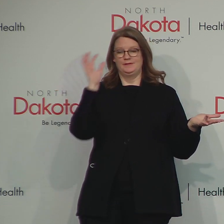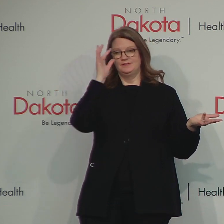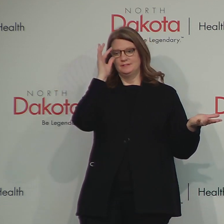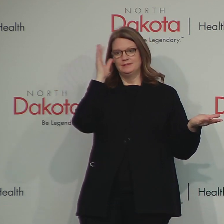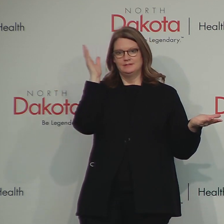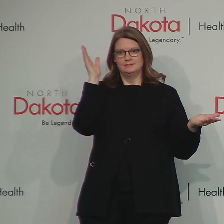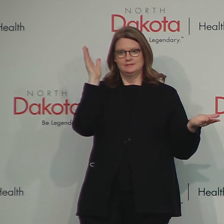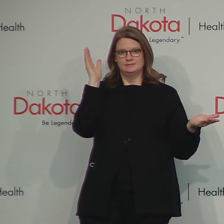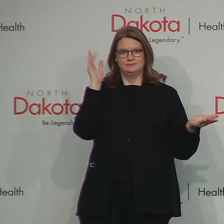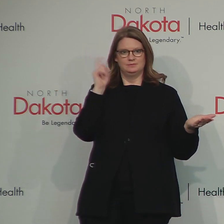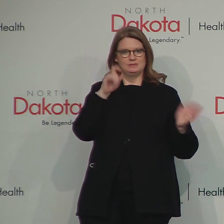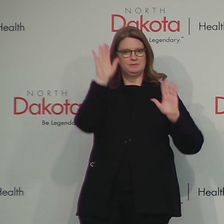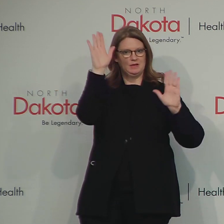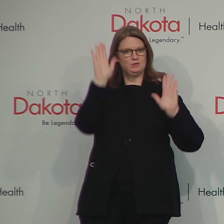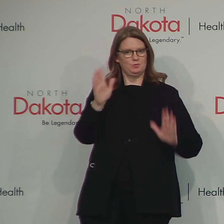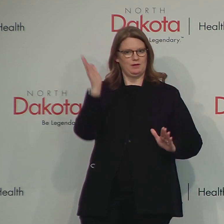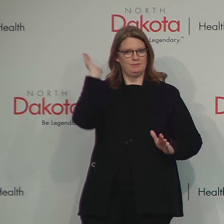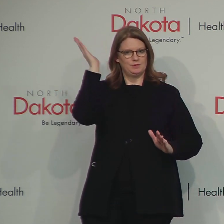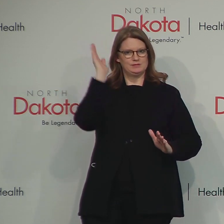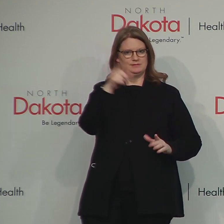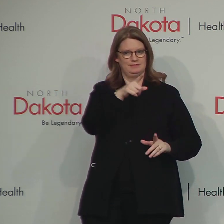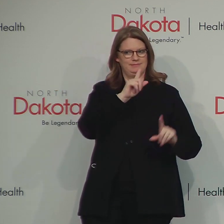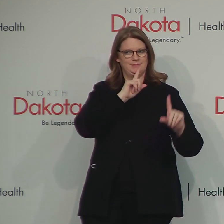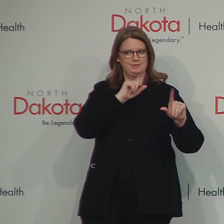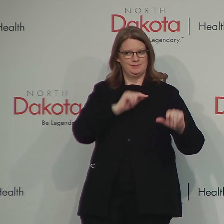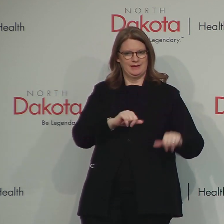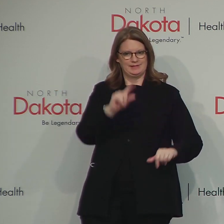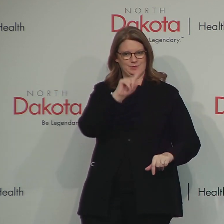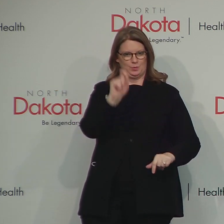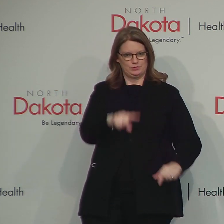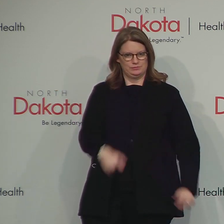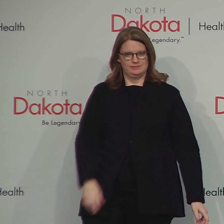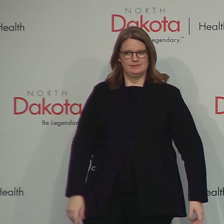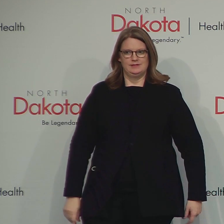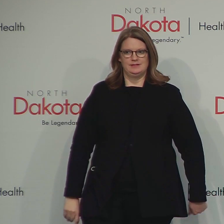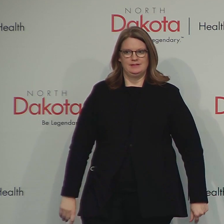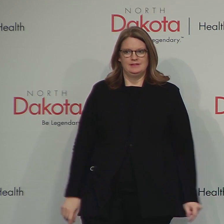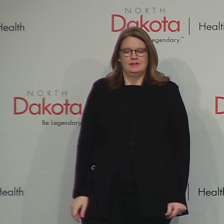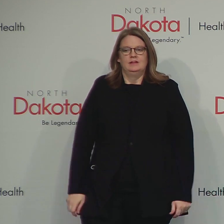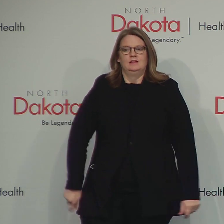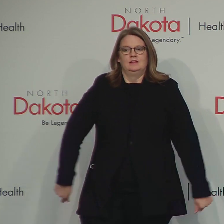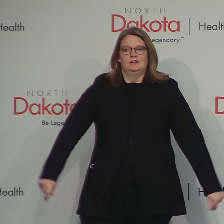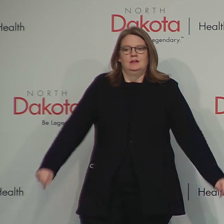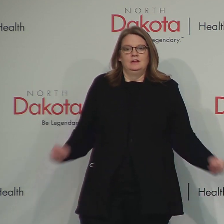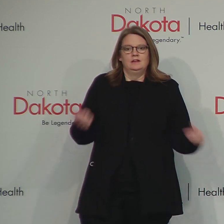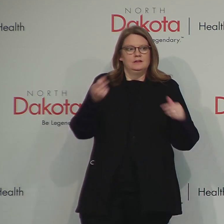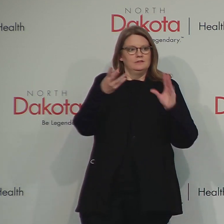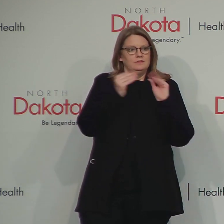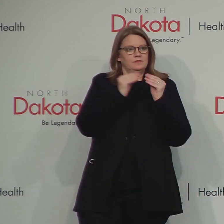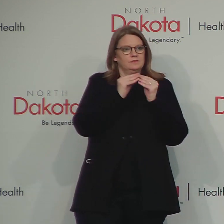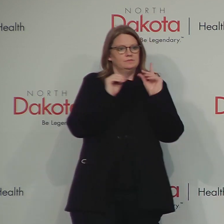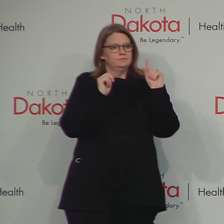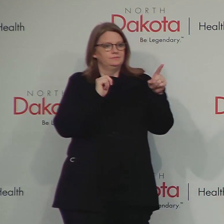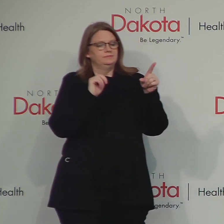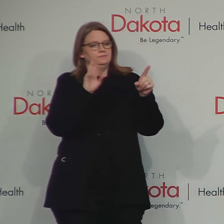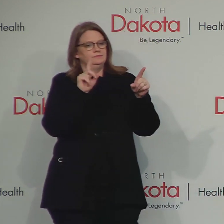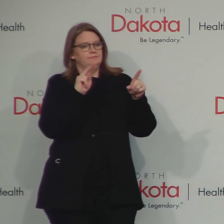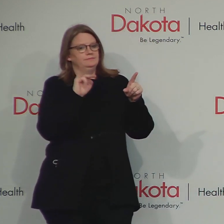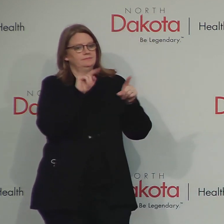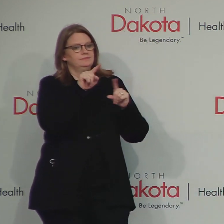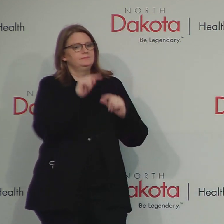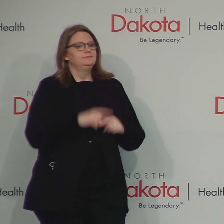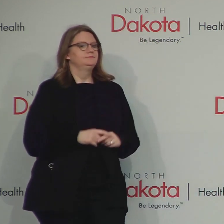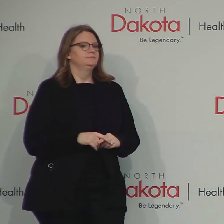Hands going up. Must have been a great presentation. He answered all the questions. Okay, we'll do a couple more. We'll go online.